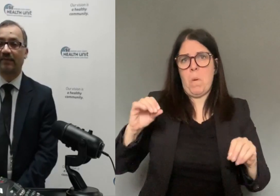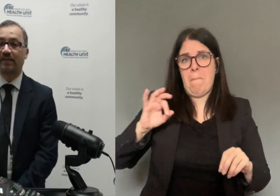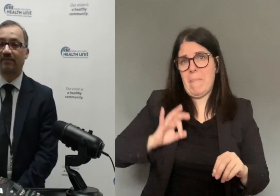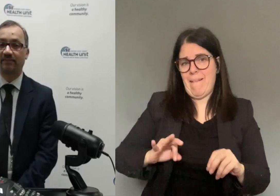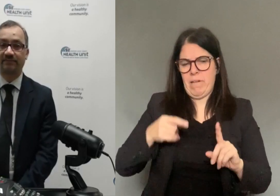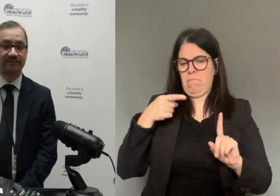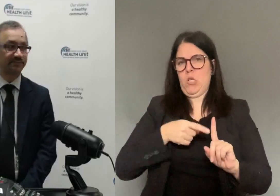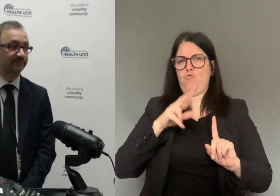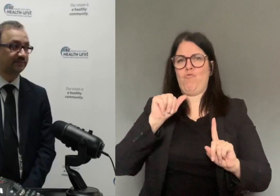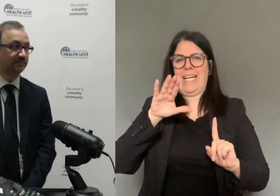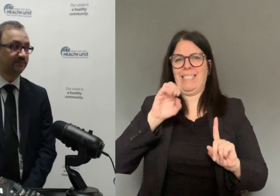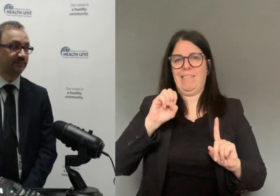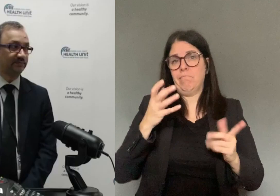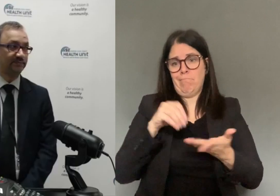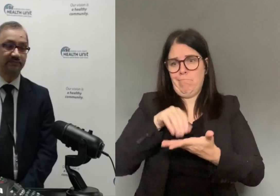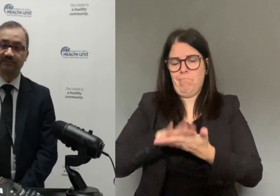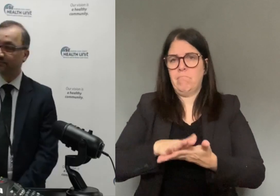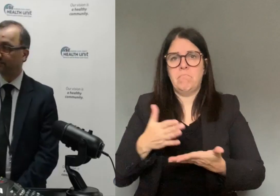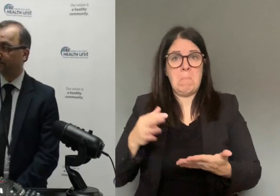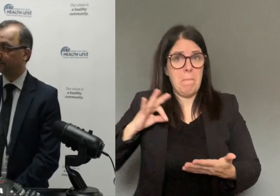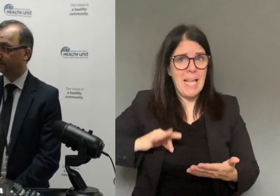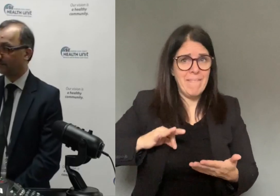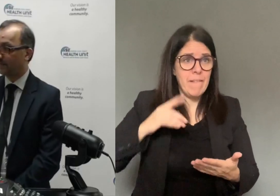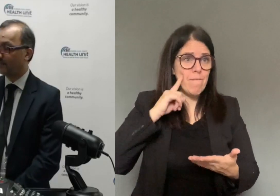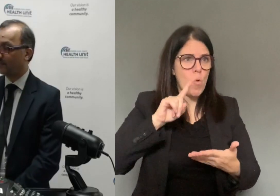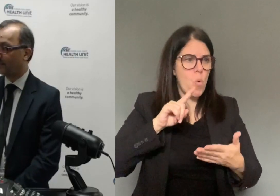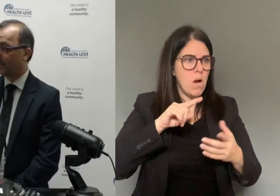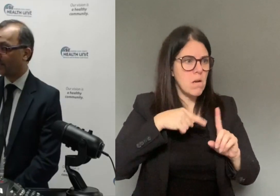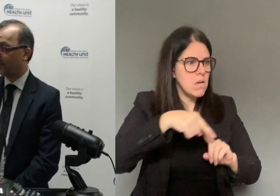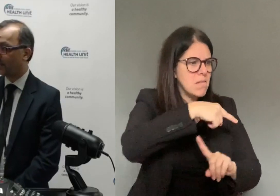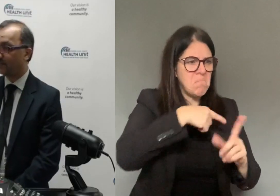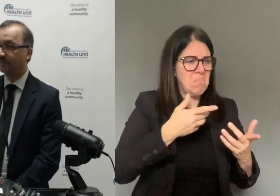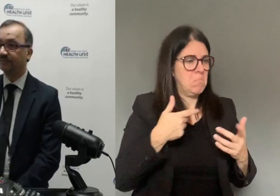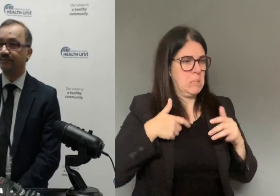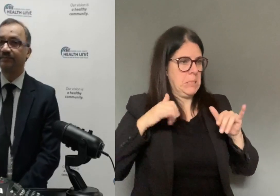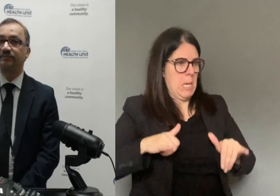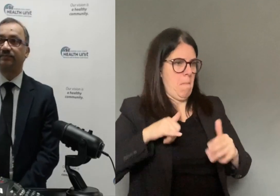Okay, thank you. Any questions from Windsor-Essex?